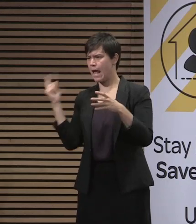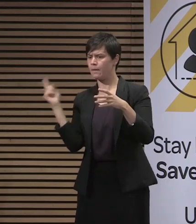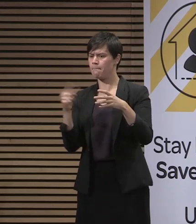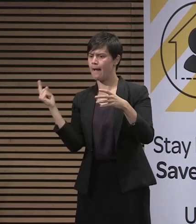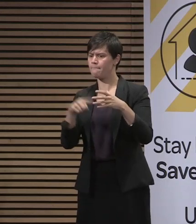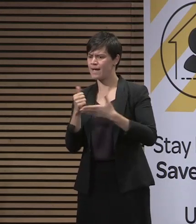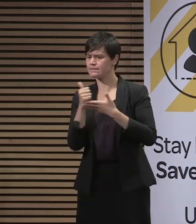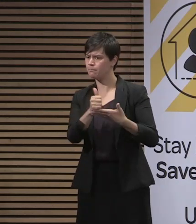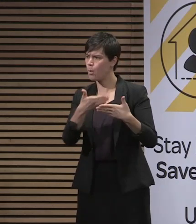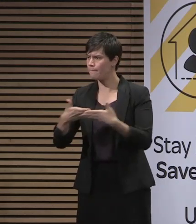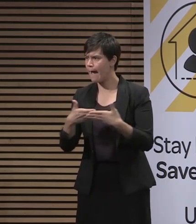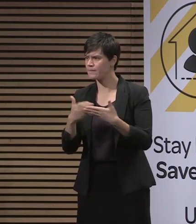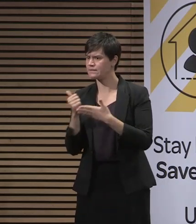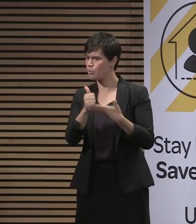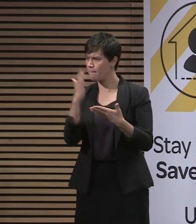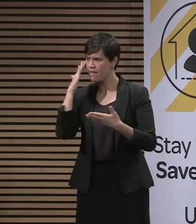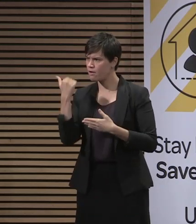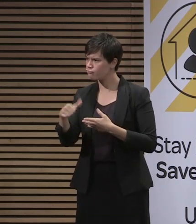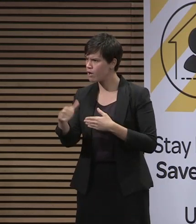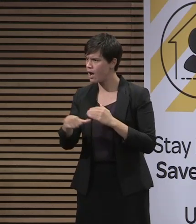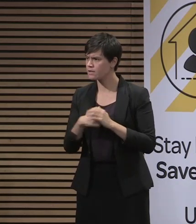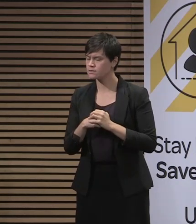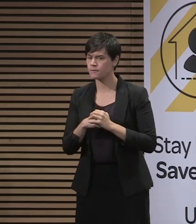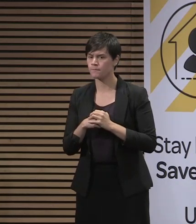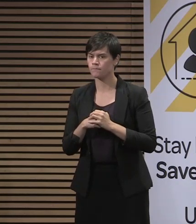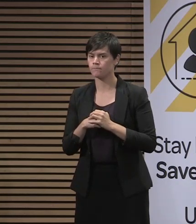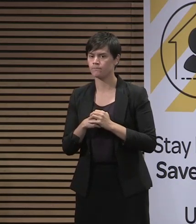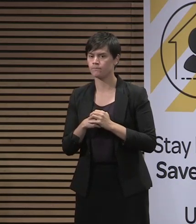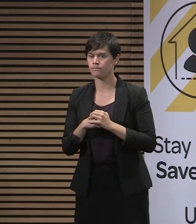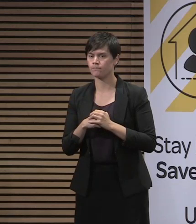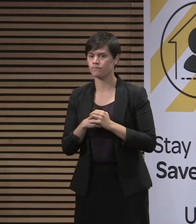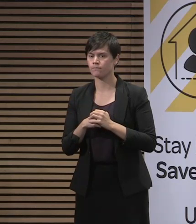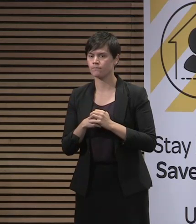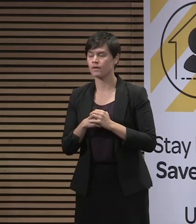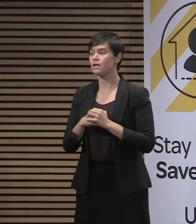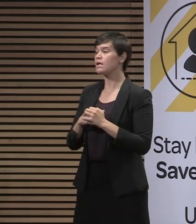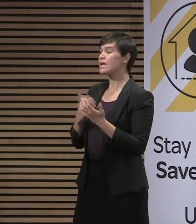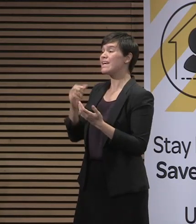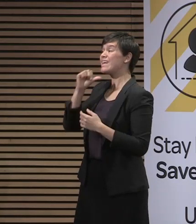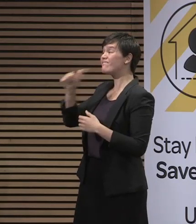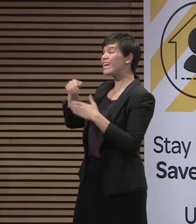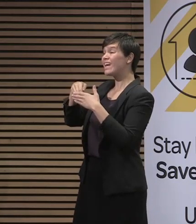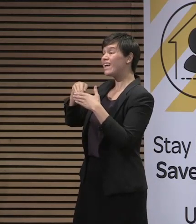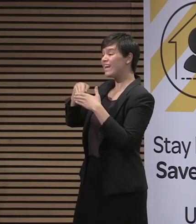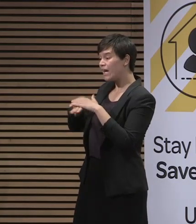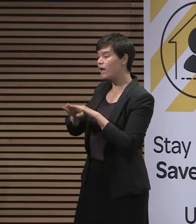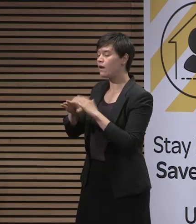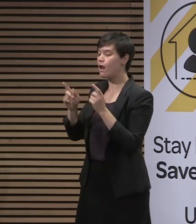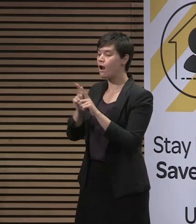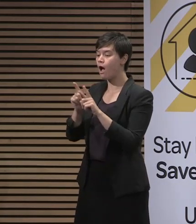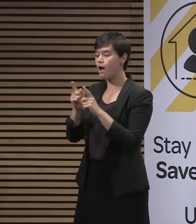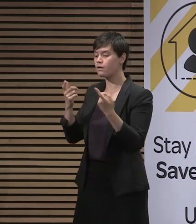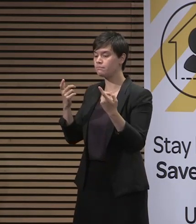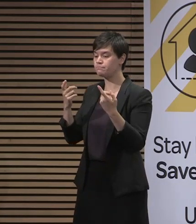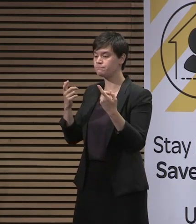hours and days afterwards if need be? Many cases those will be parents who will be coming and going because not all facilities of course have the ability for people